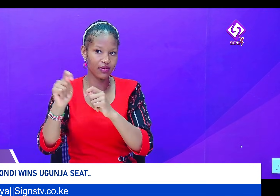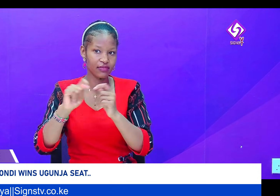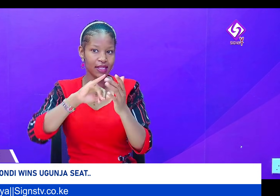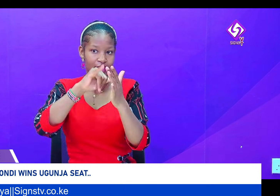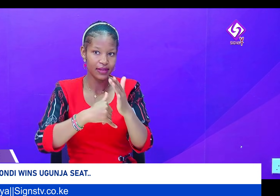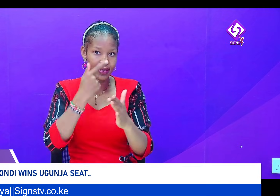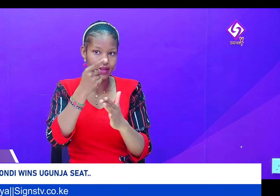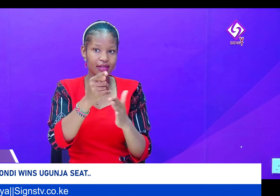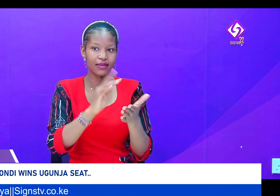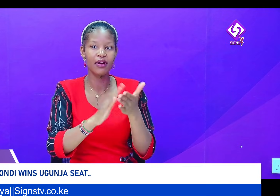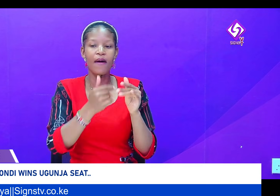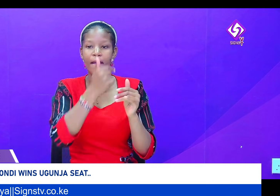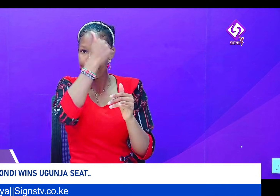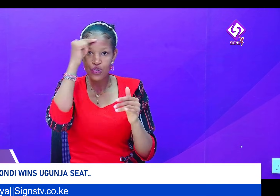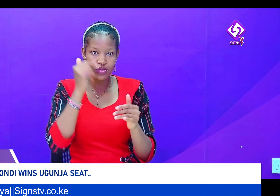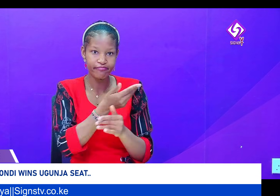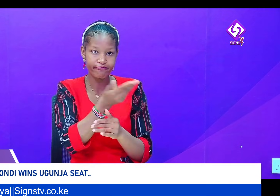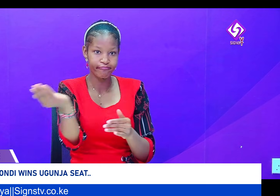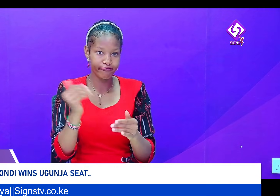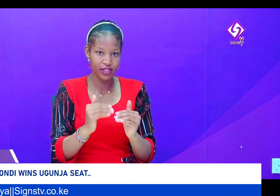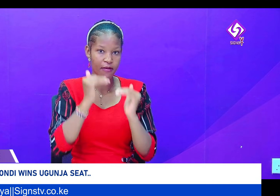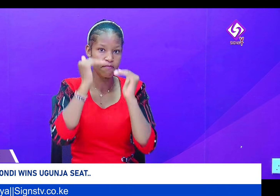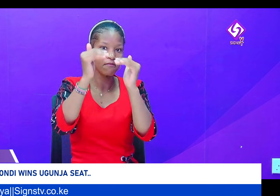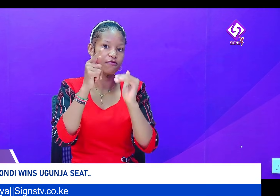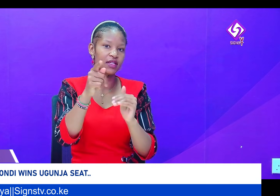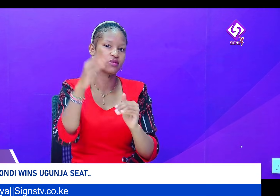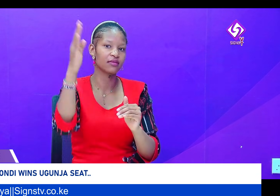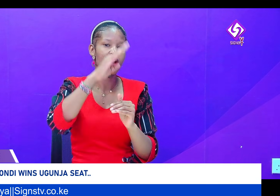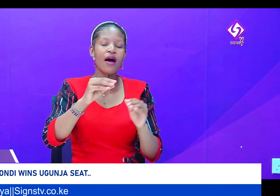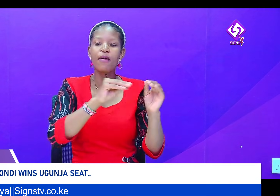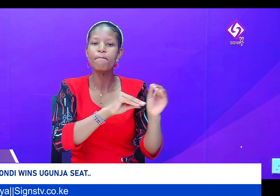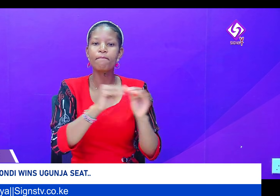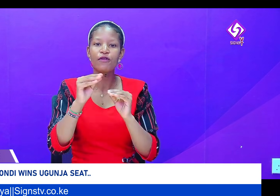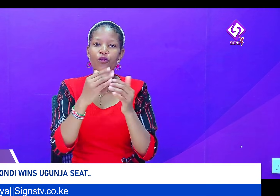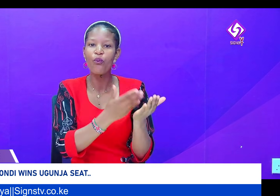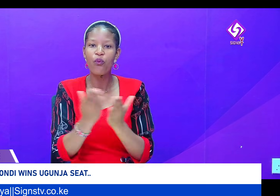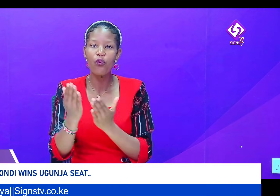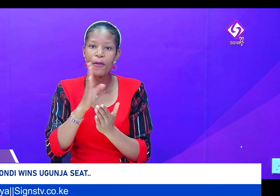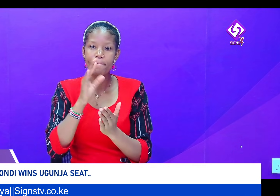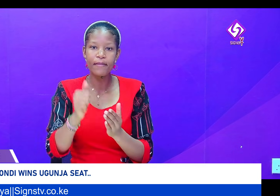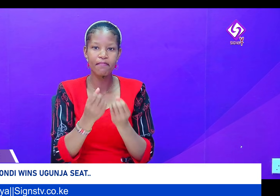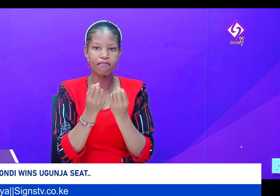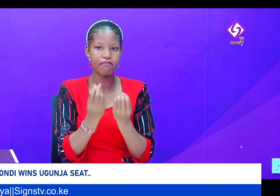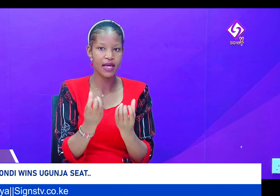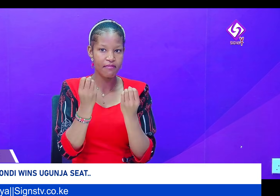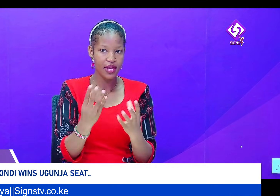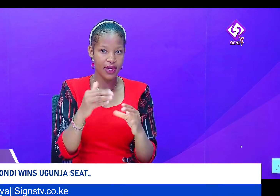they were promoted, a move that has been welcomed by many in the education sector.